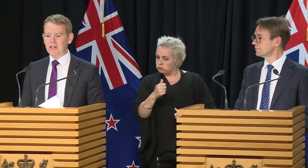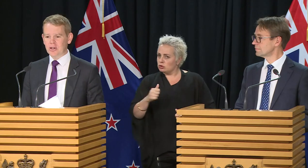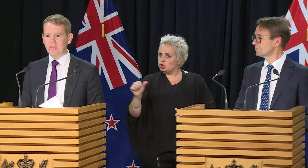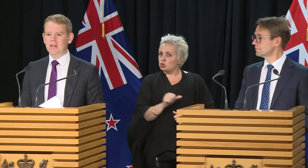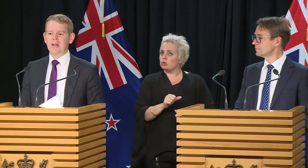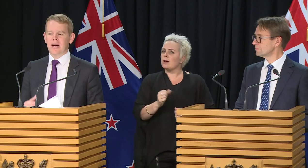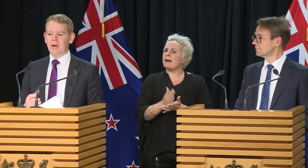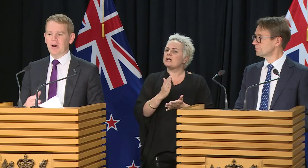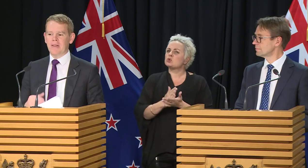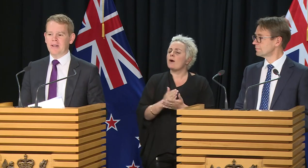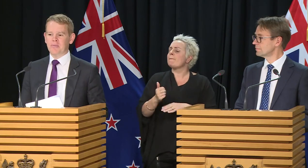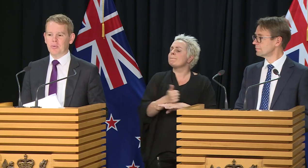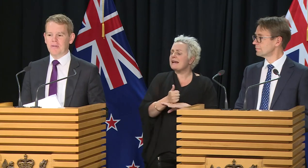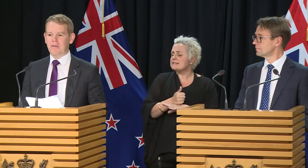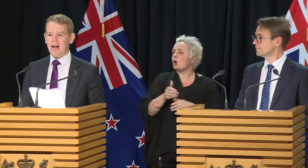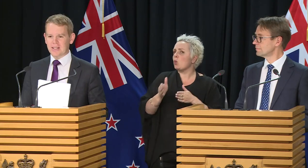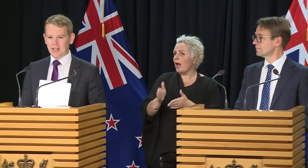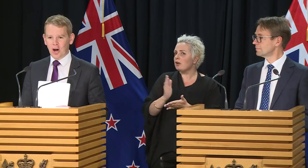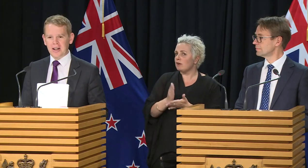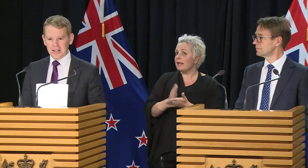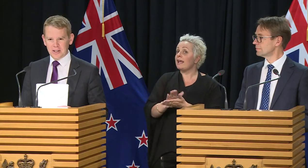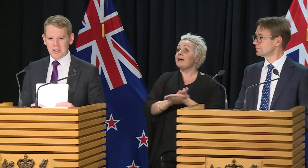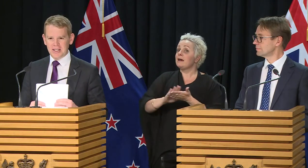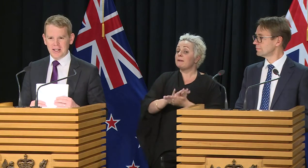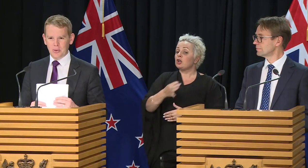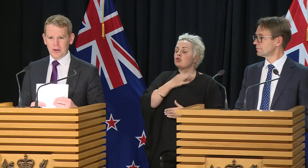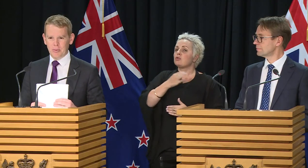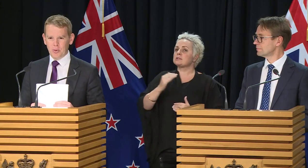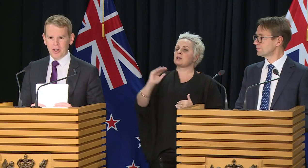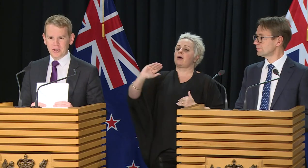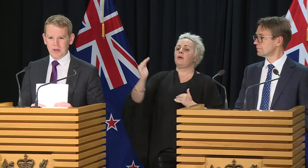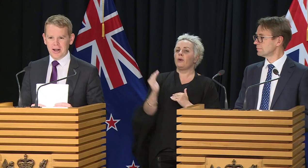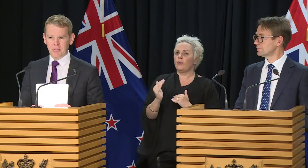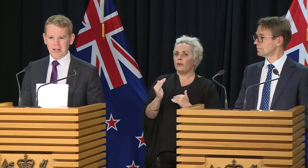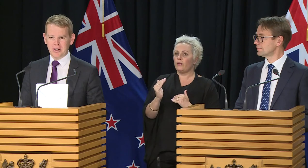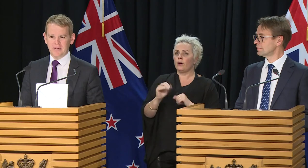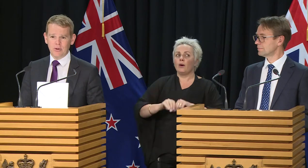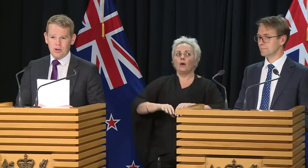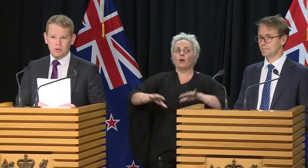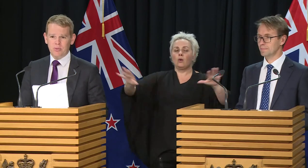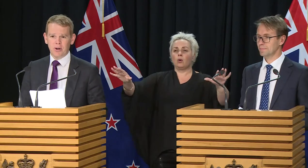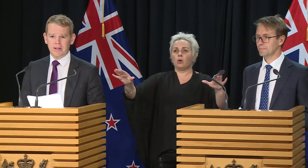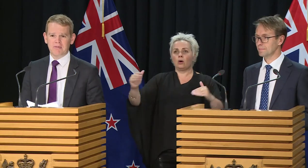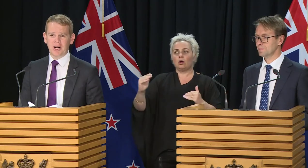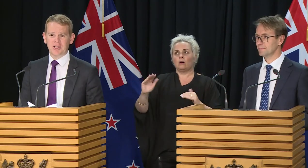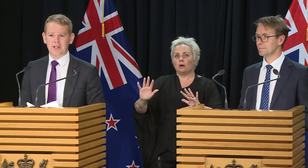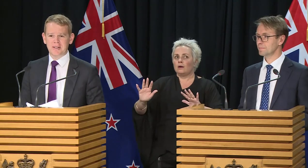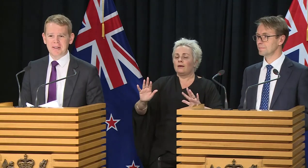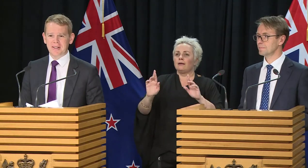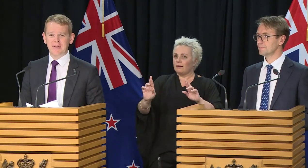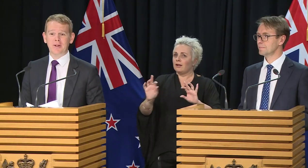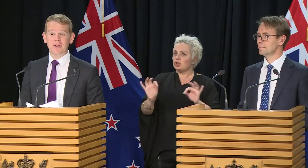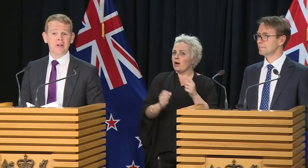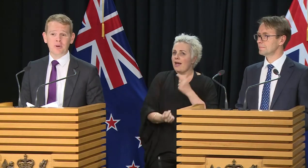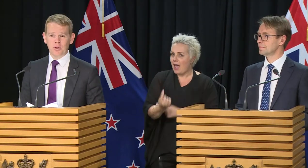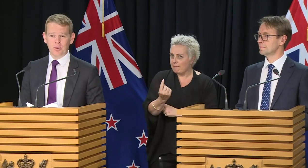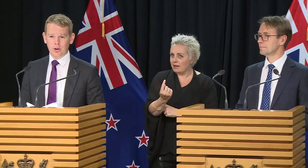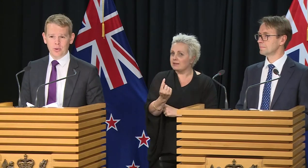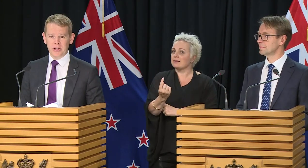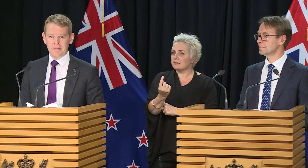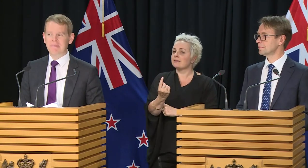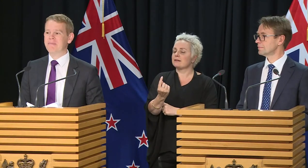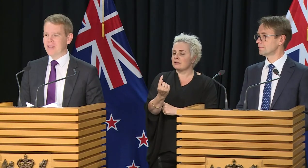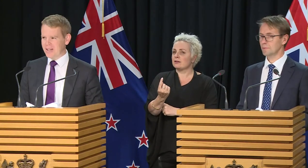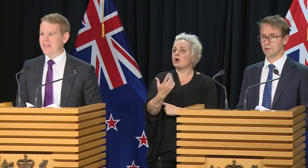preventative measures, and then we're far less likely to be dealing with a more widespread outbreak in the future, which might change the level of freedom that